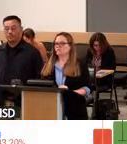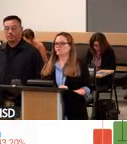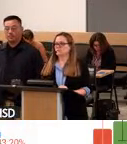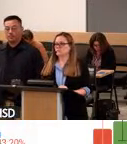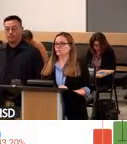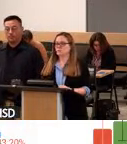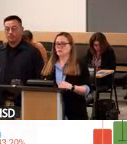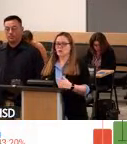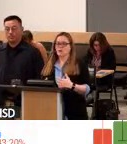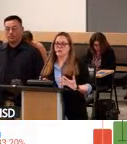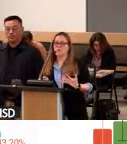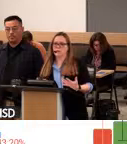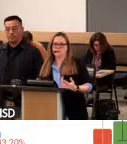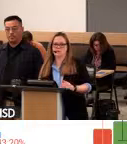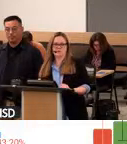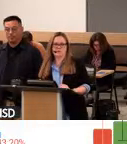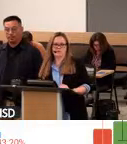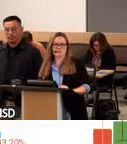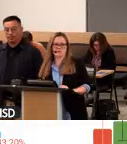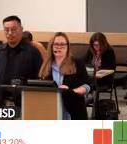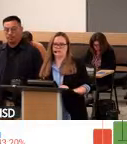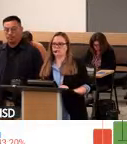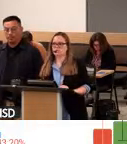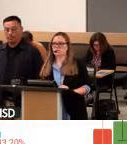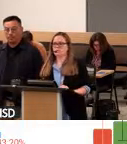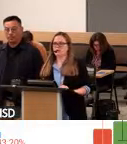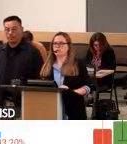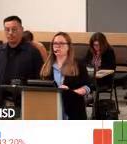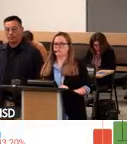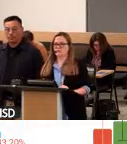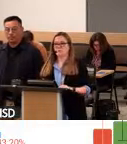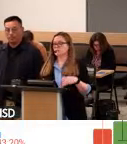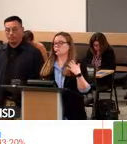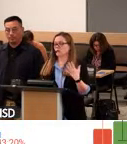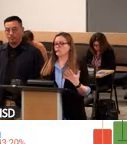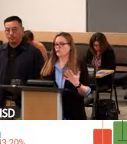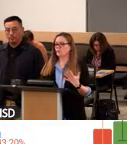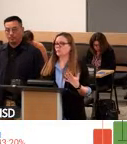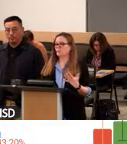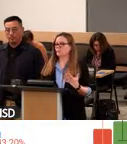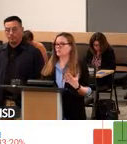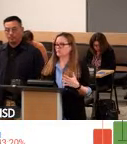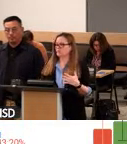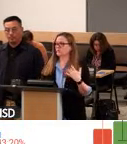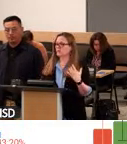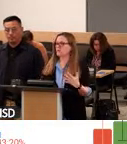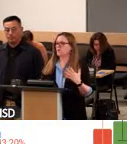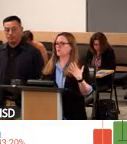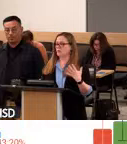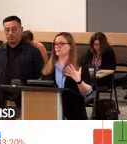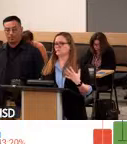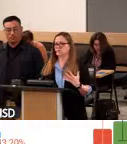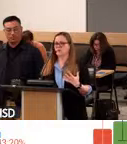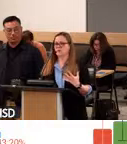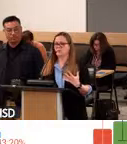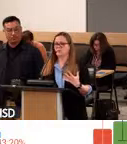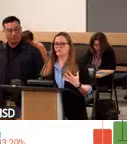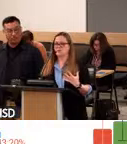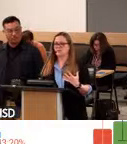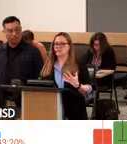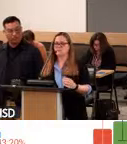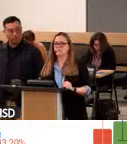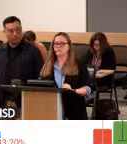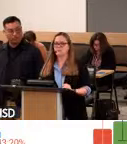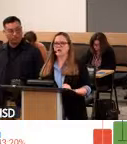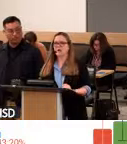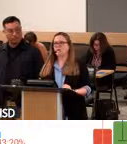teachers who do not work with an instructional coach. They might be pursuing some other form of professional learning or certification at that